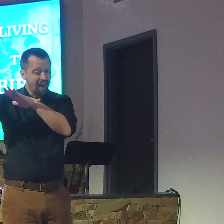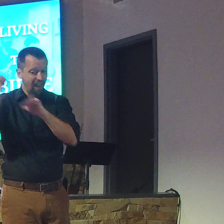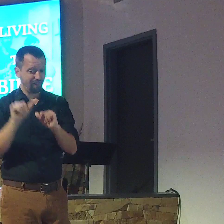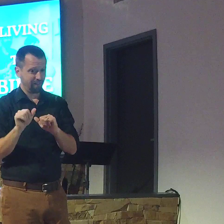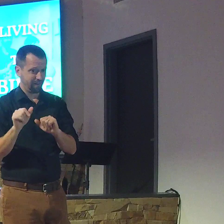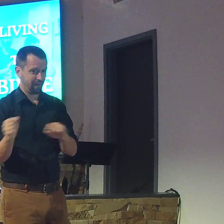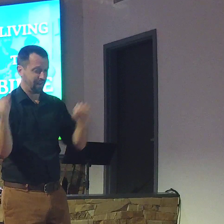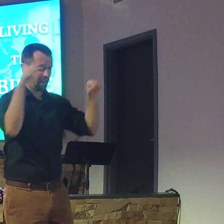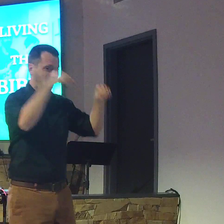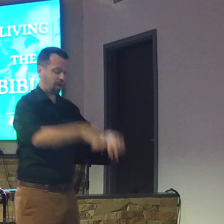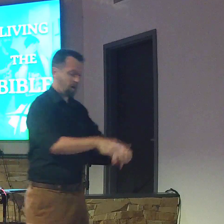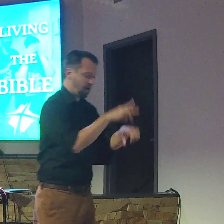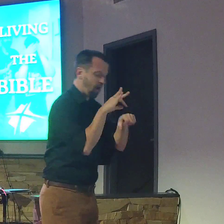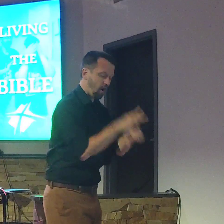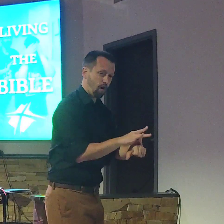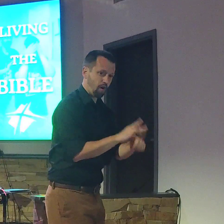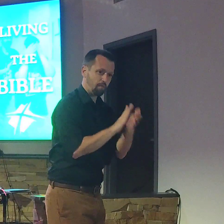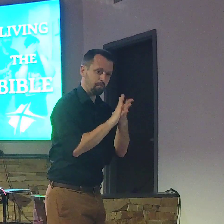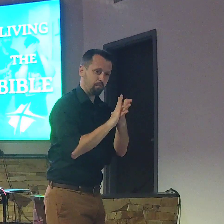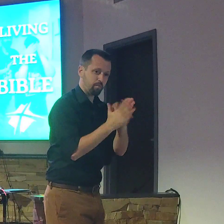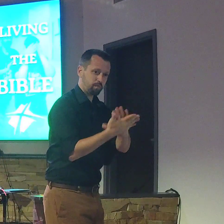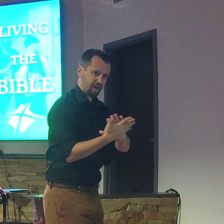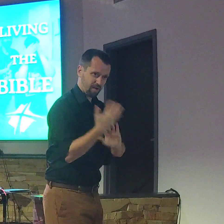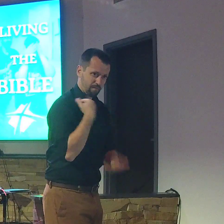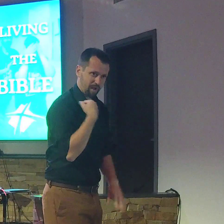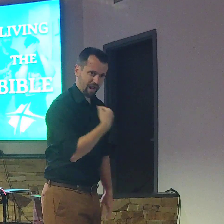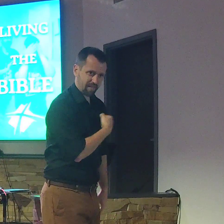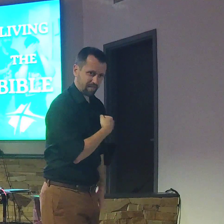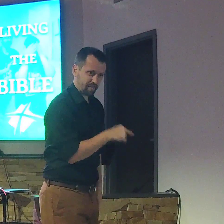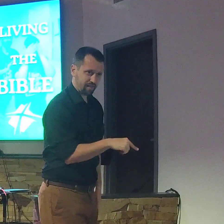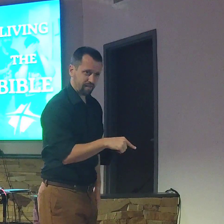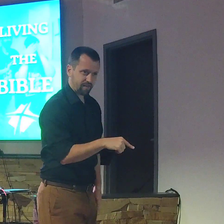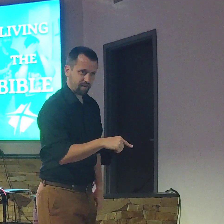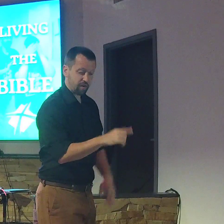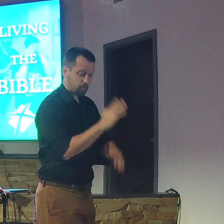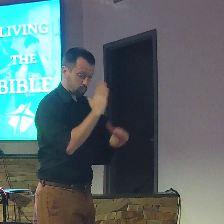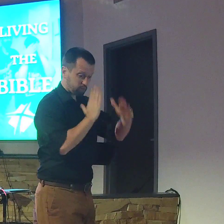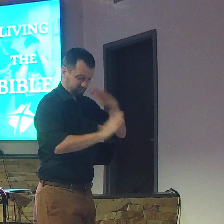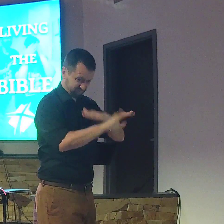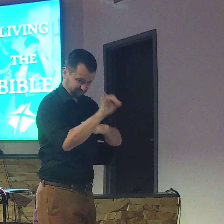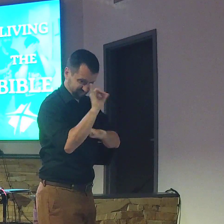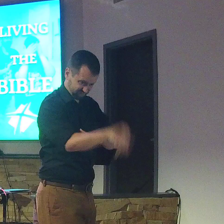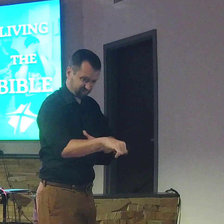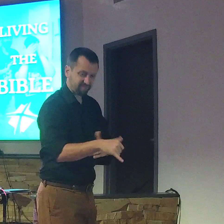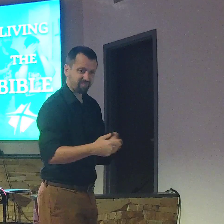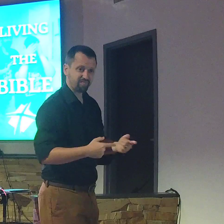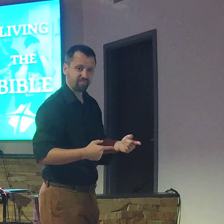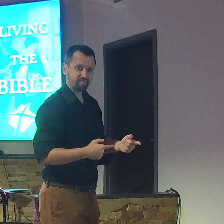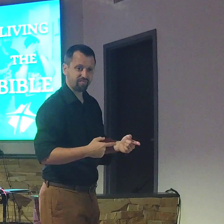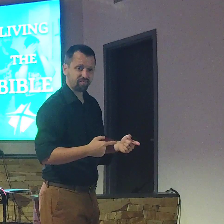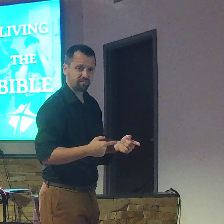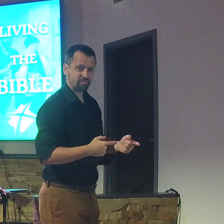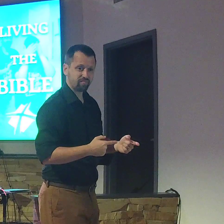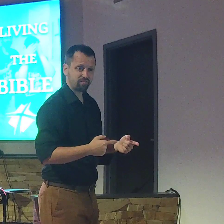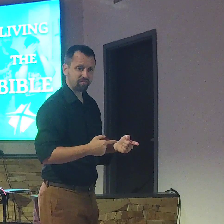earth and become one of us. That required humility to be despised, to